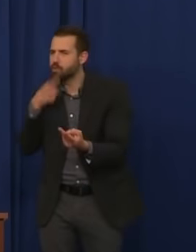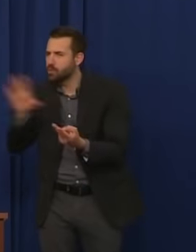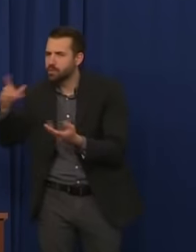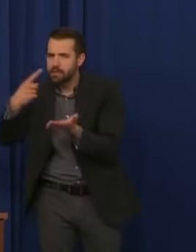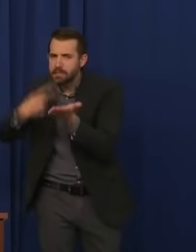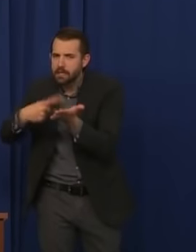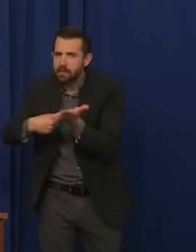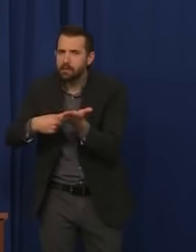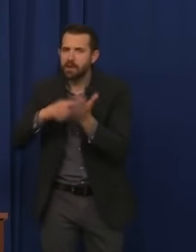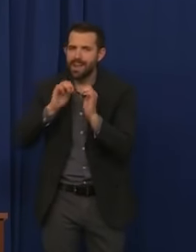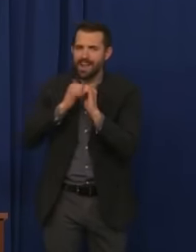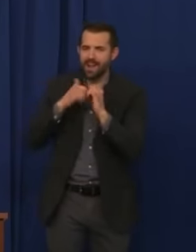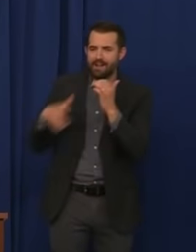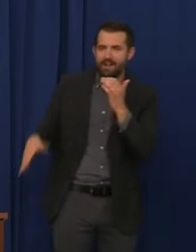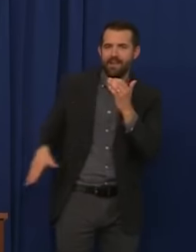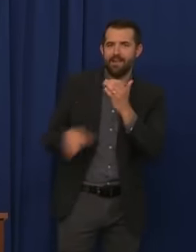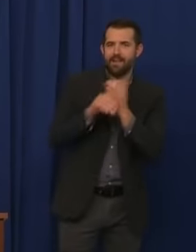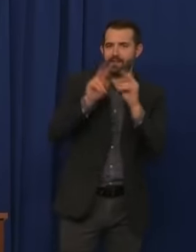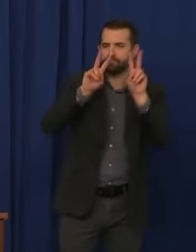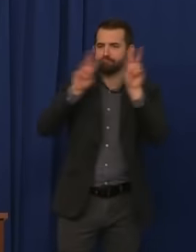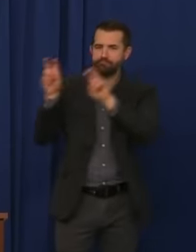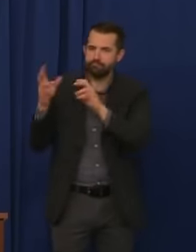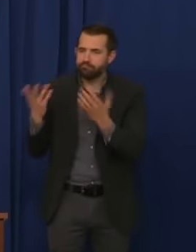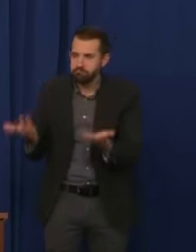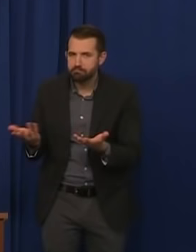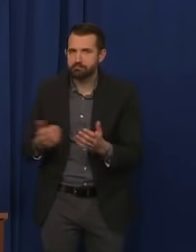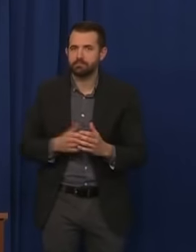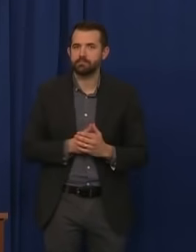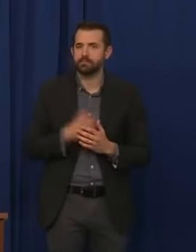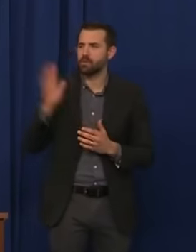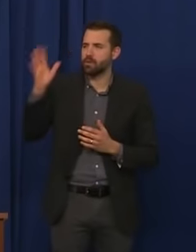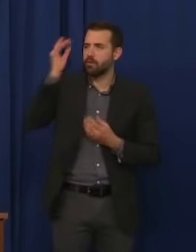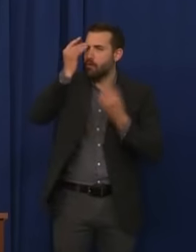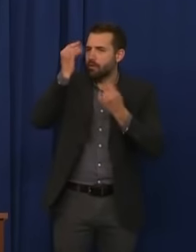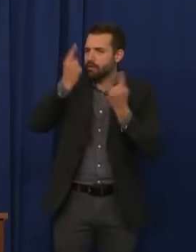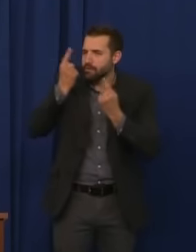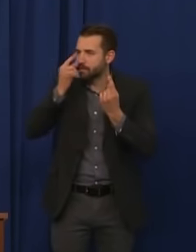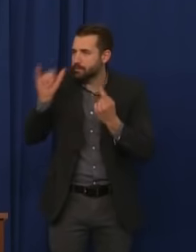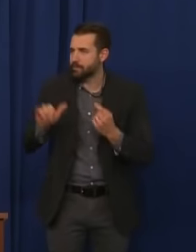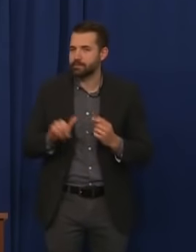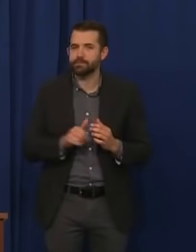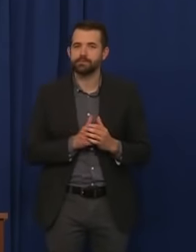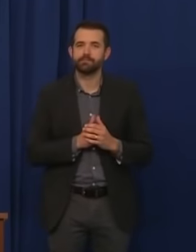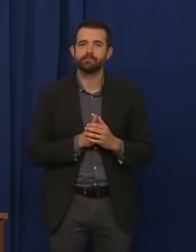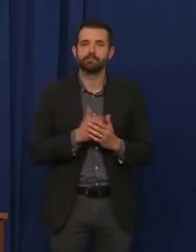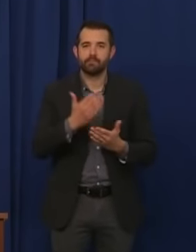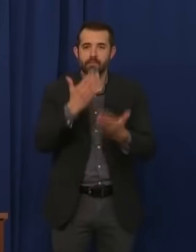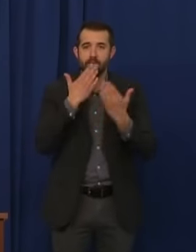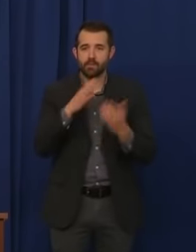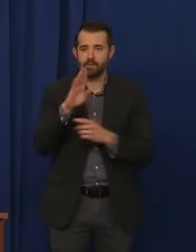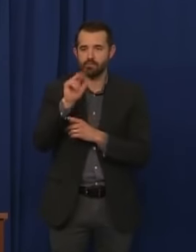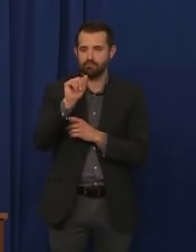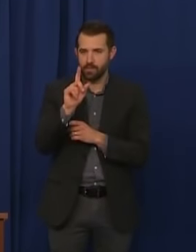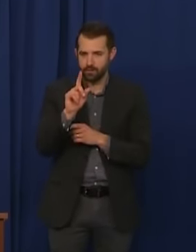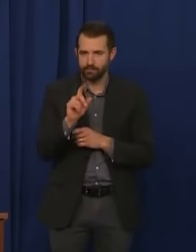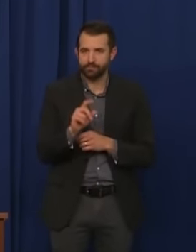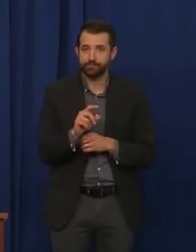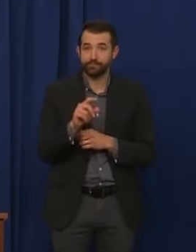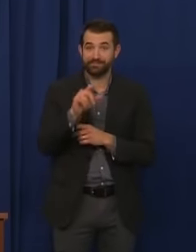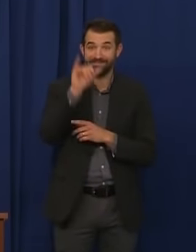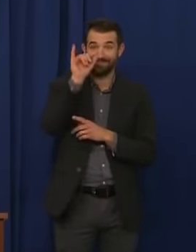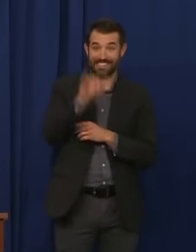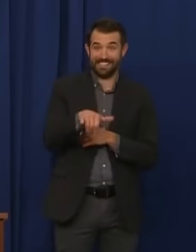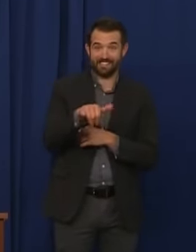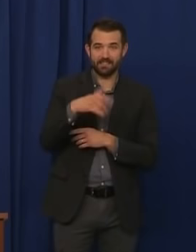that? Sure, Brad. It's a lively discussion we're having every day. While monitoring